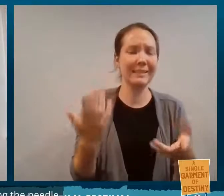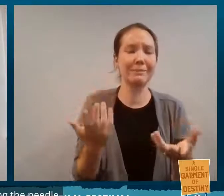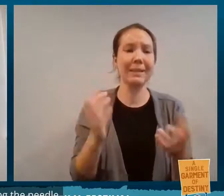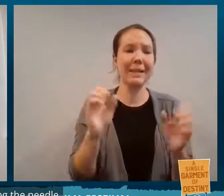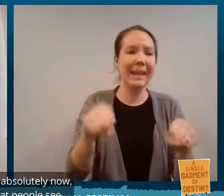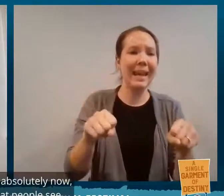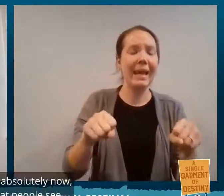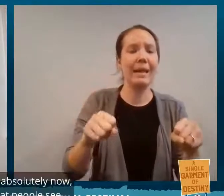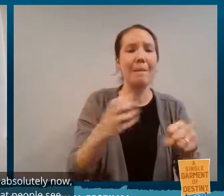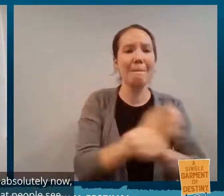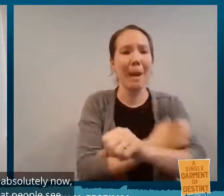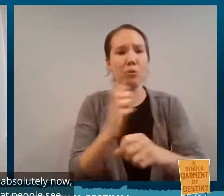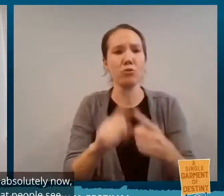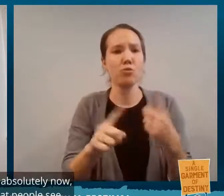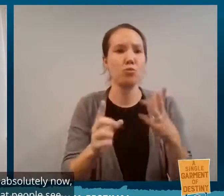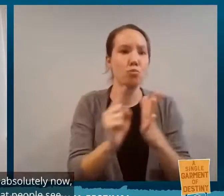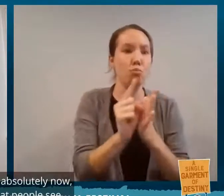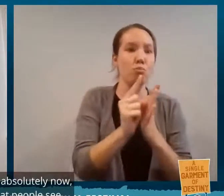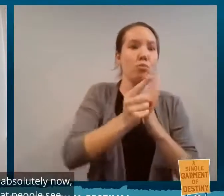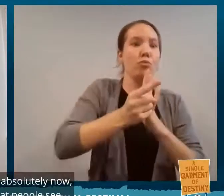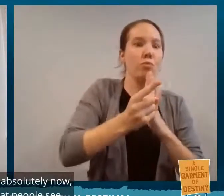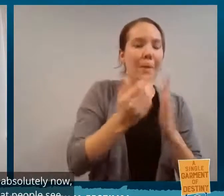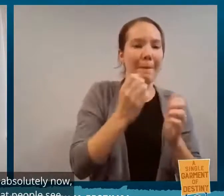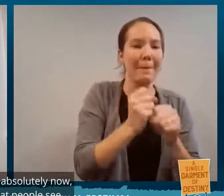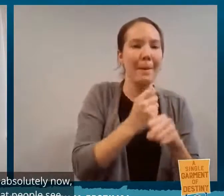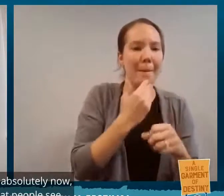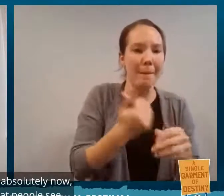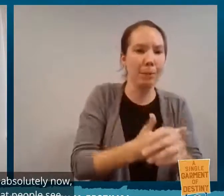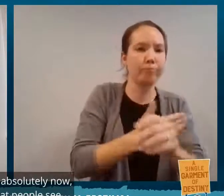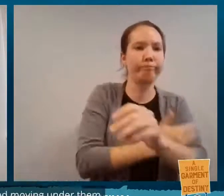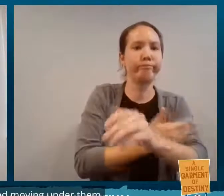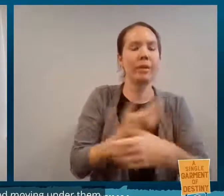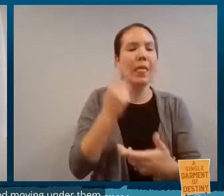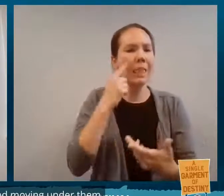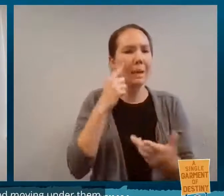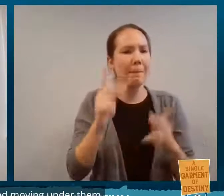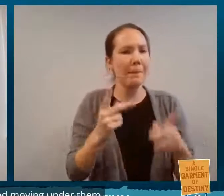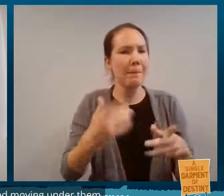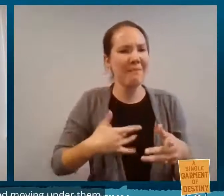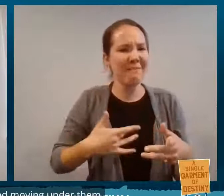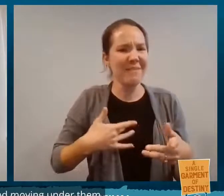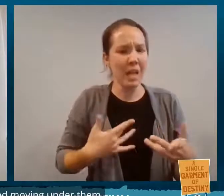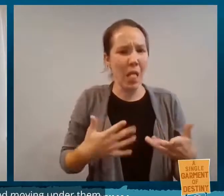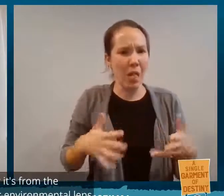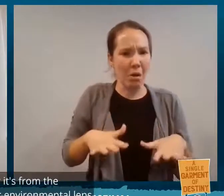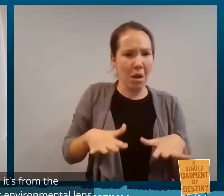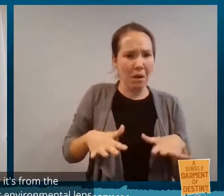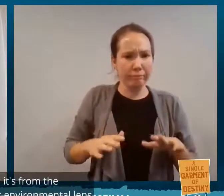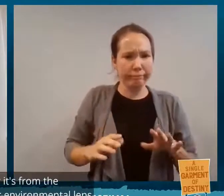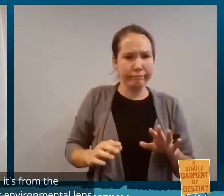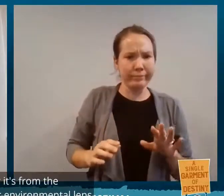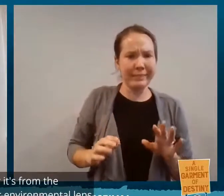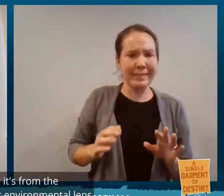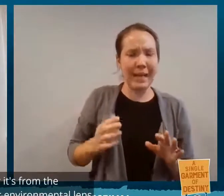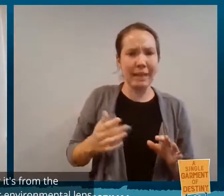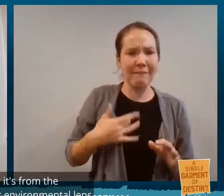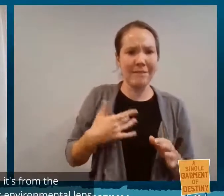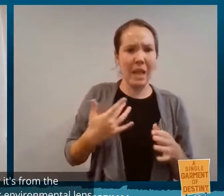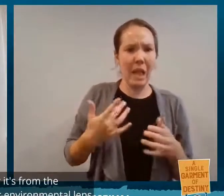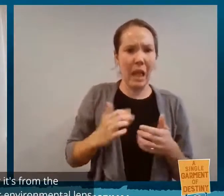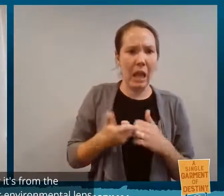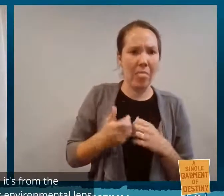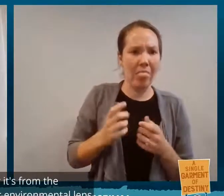the needle. The time is absolutely now. I think that people see and feel the ground moving under them, whether it's from,